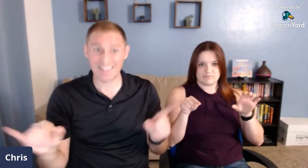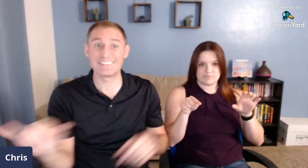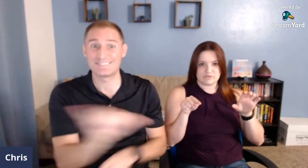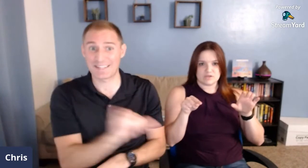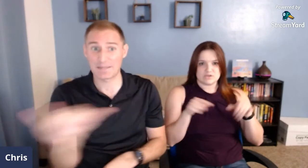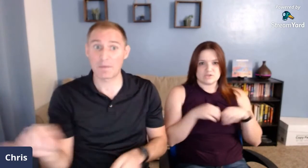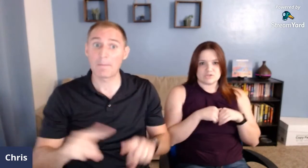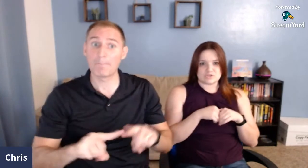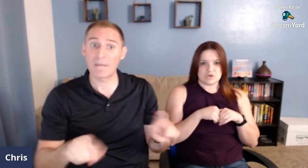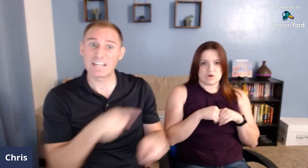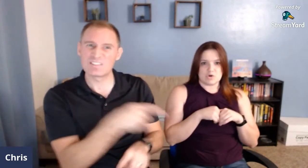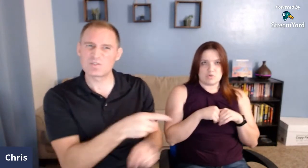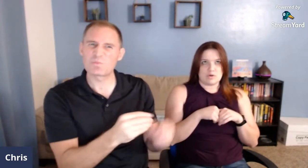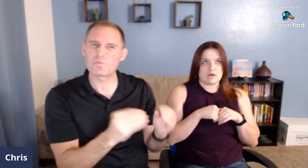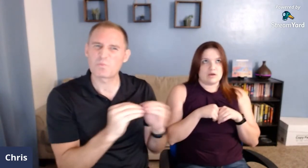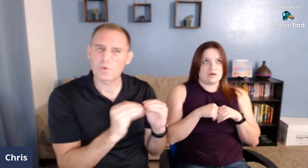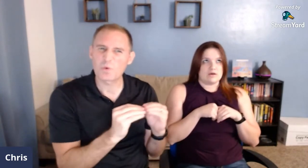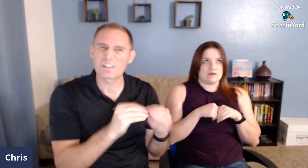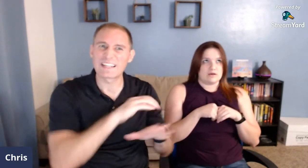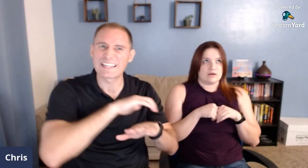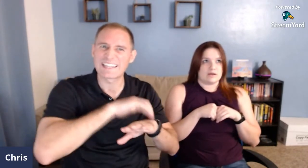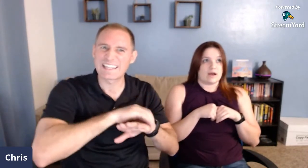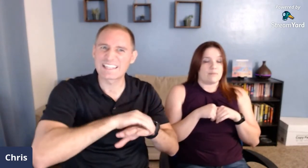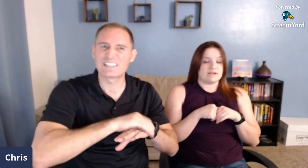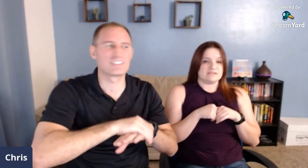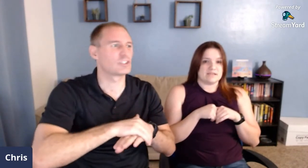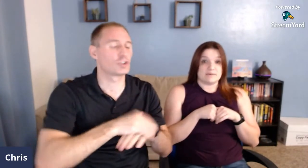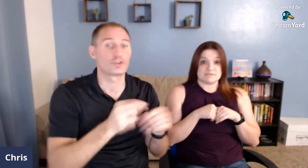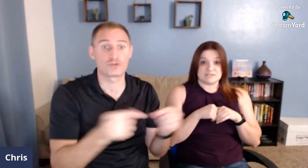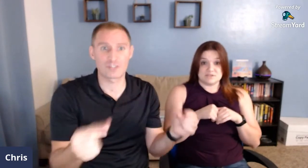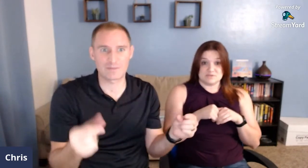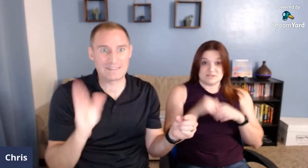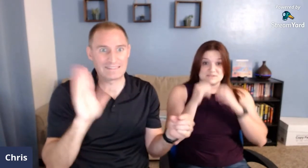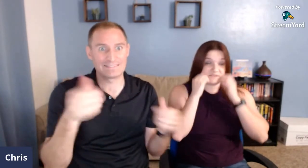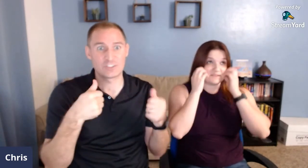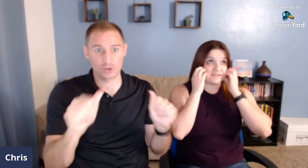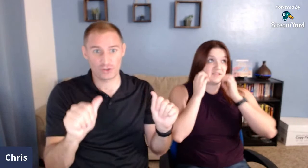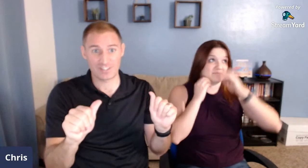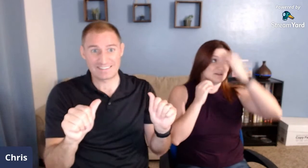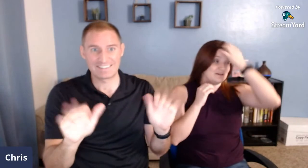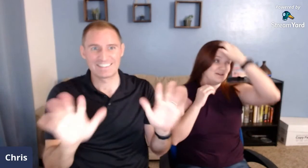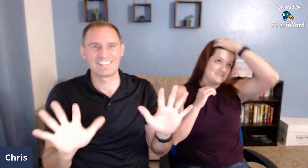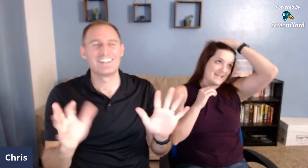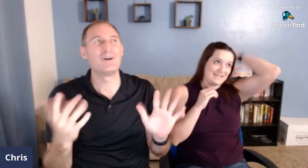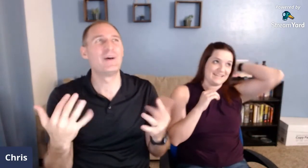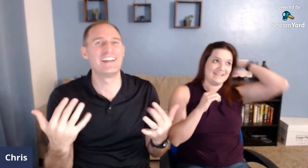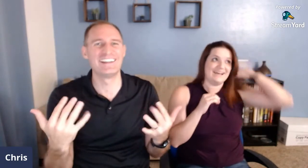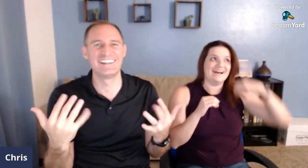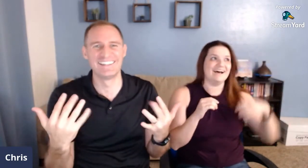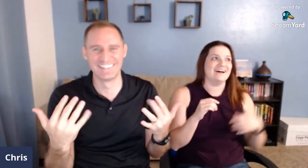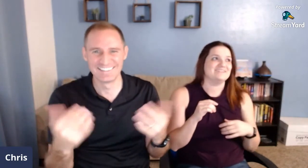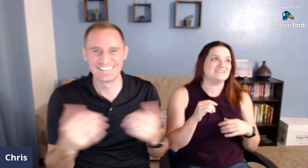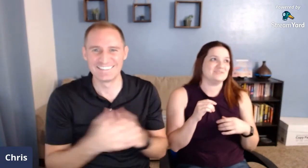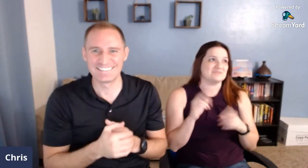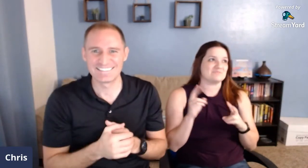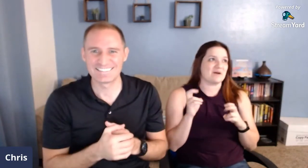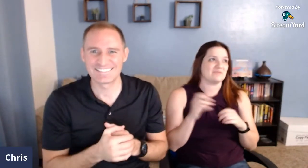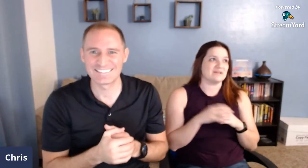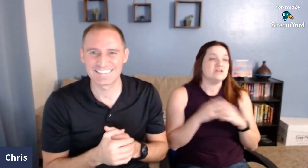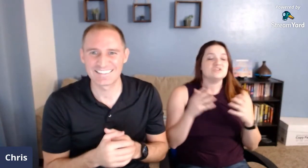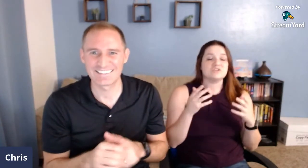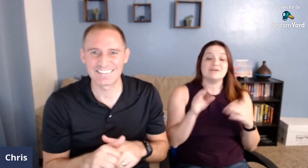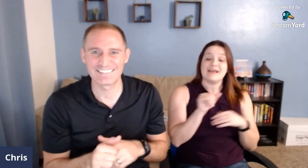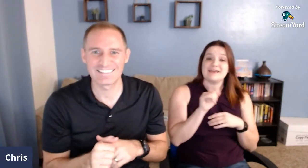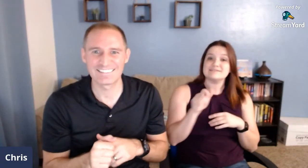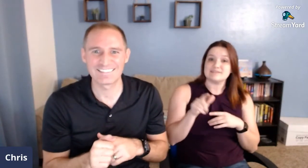grammar. So I'm going to attempt to do this. Give me a second to do this